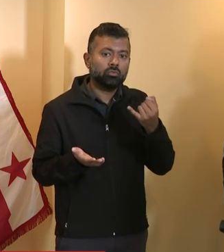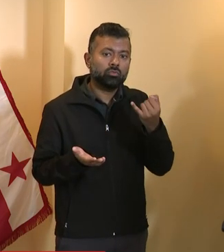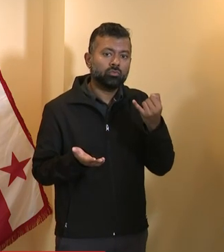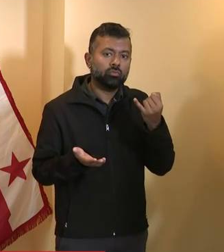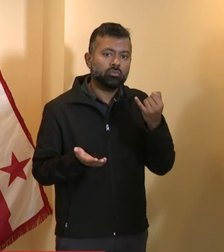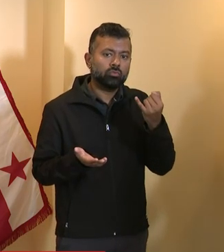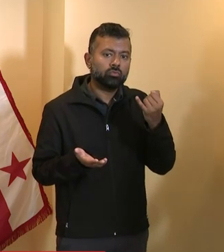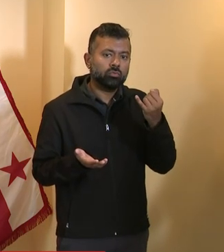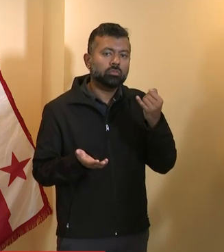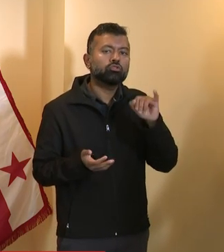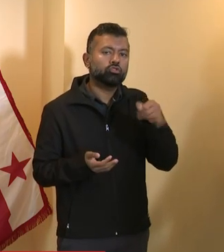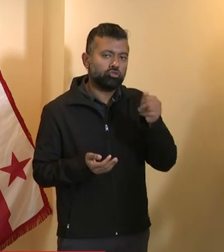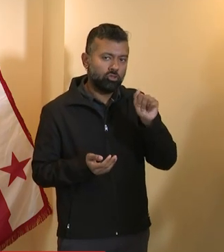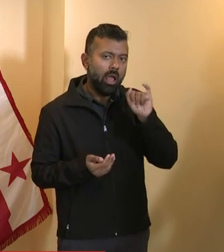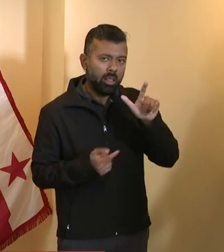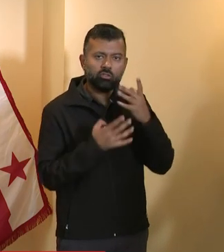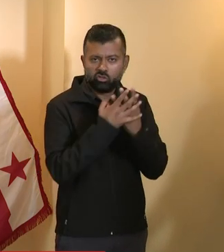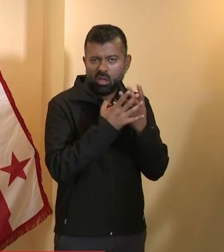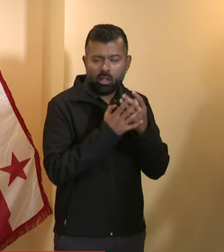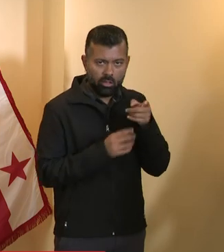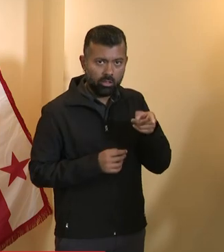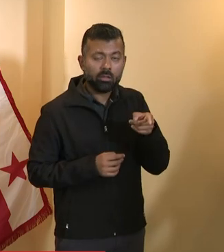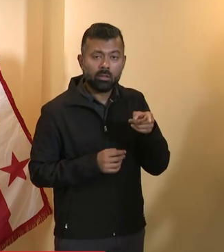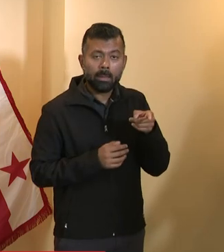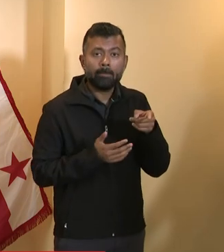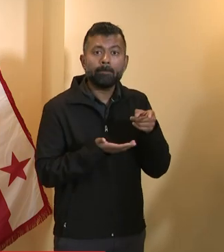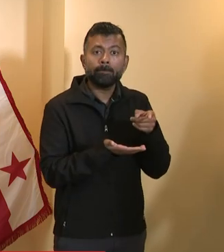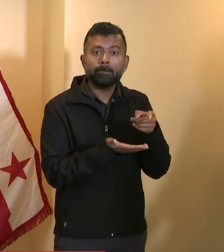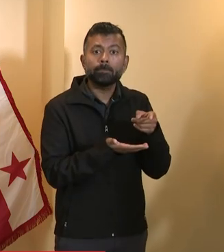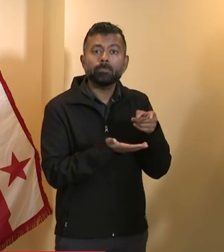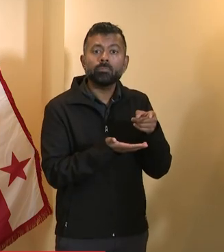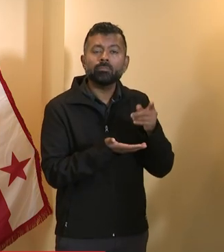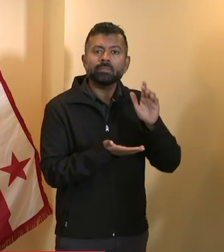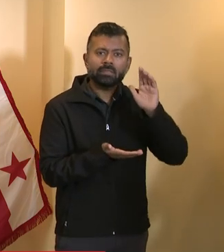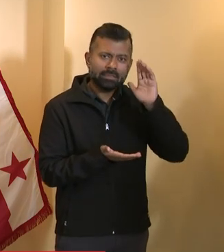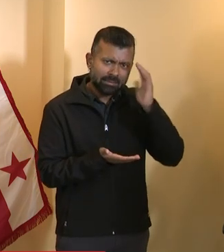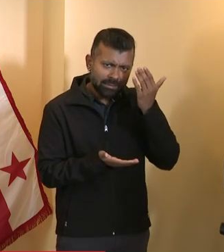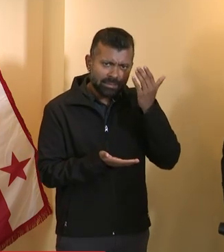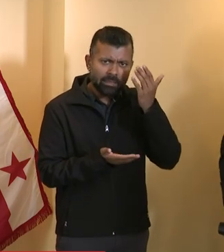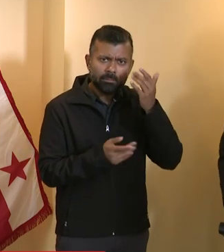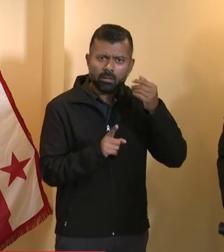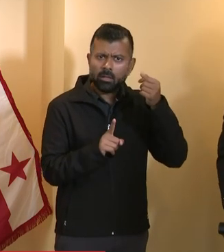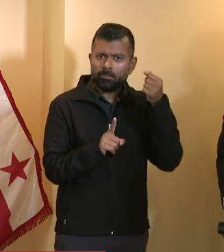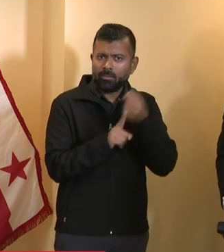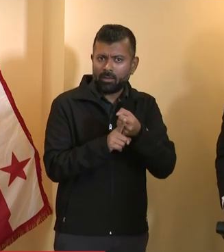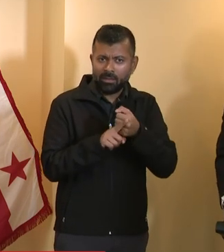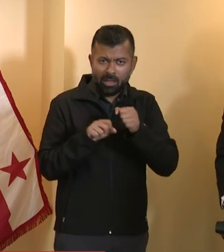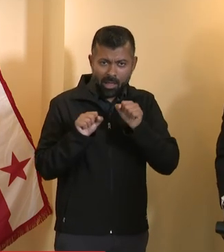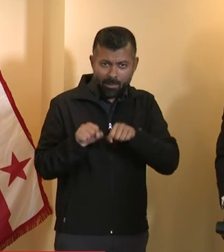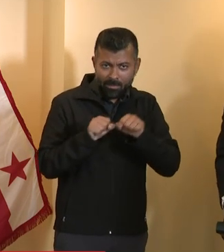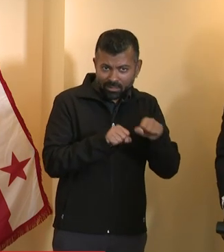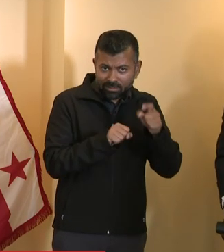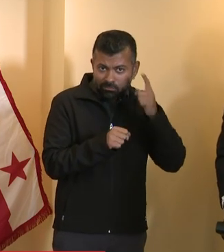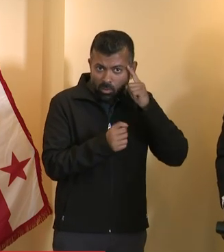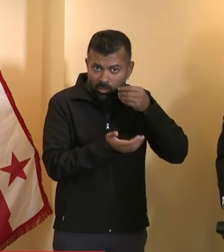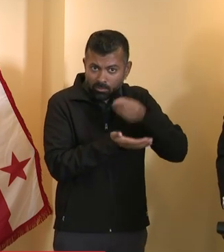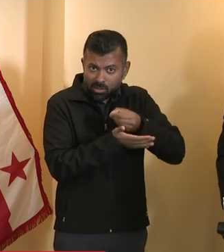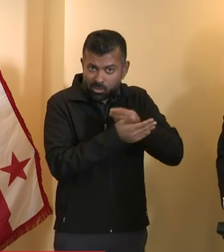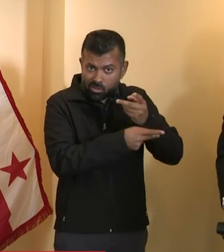this outlook, the forecast, could negatively impact the district's ability to borrow. Can you talk about big projects like those?